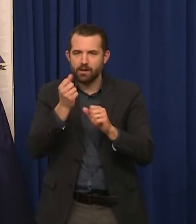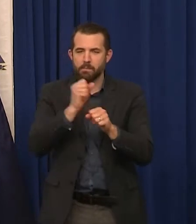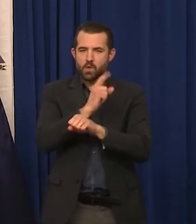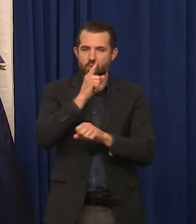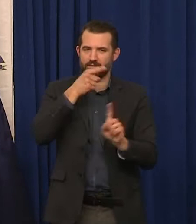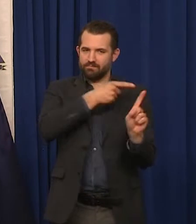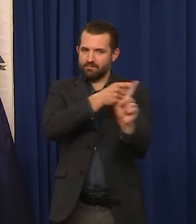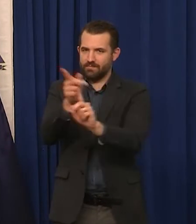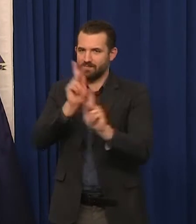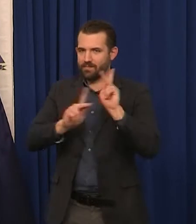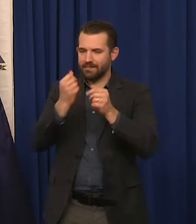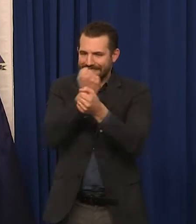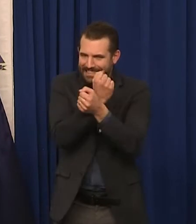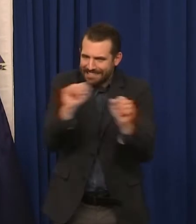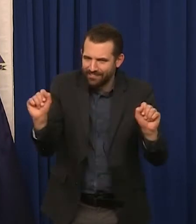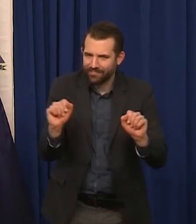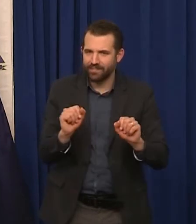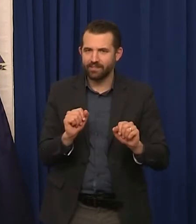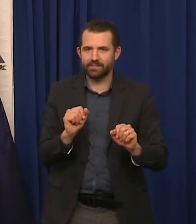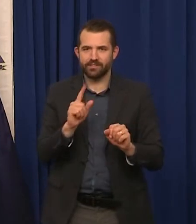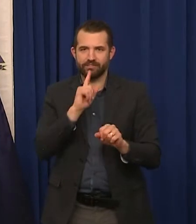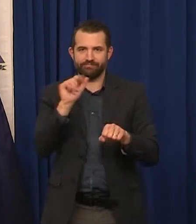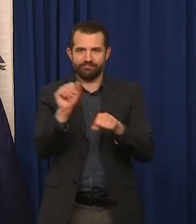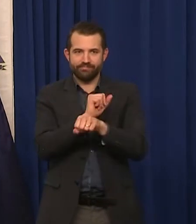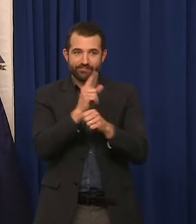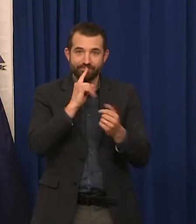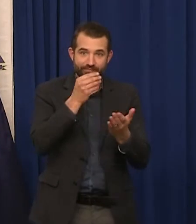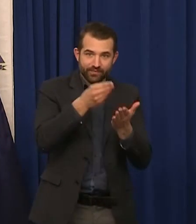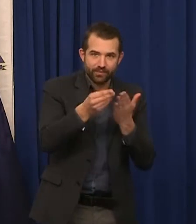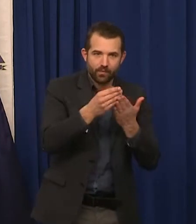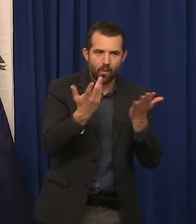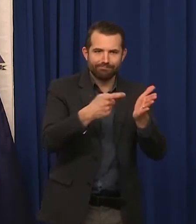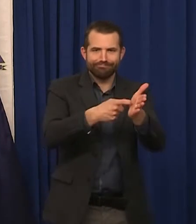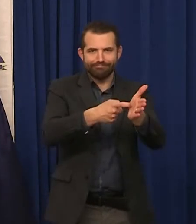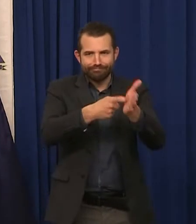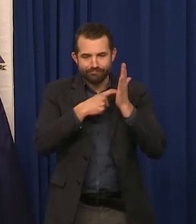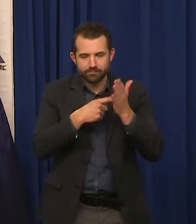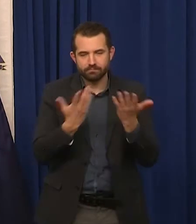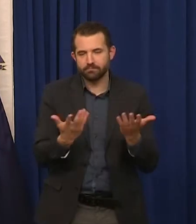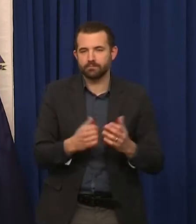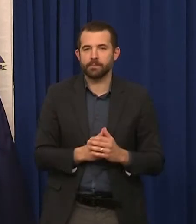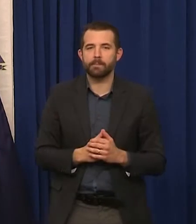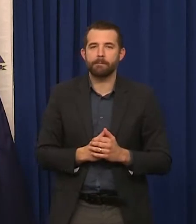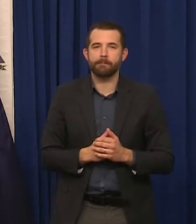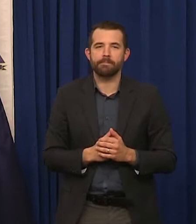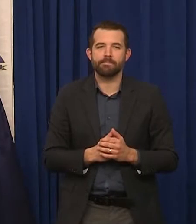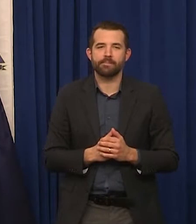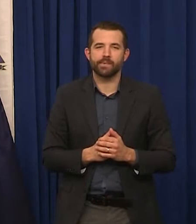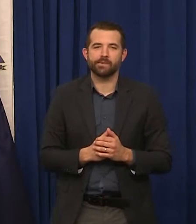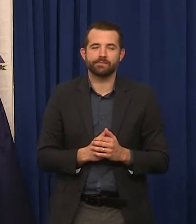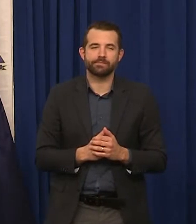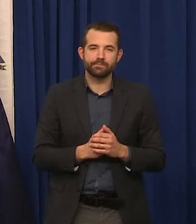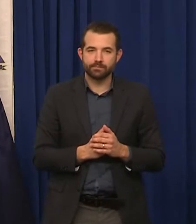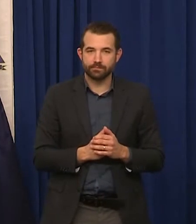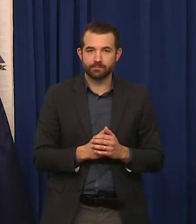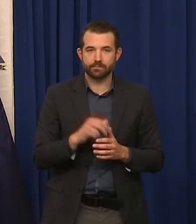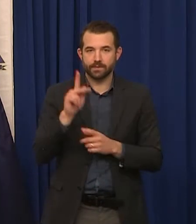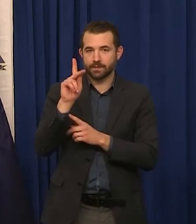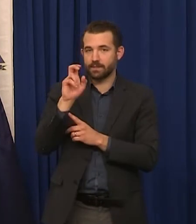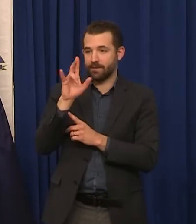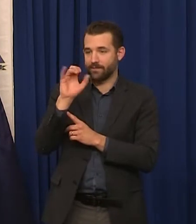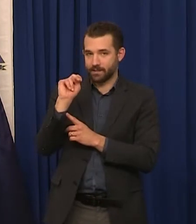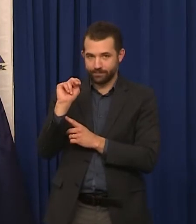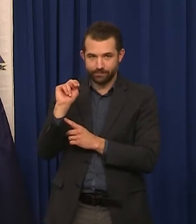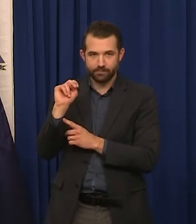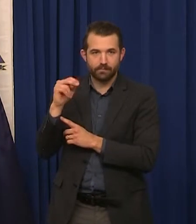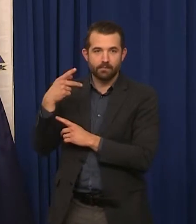need to do, which is to minimize or to obtain food. I'd like to turn next to Kevin Miller at the Press Herald.